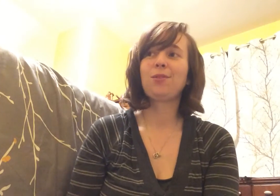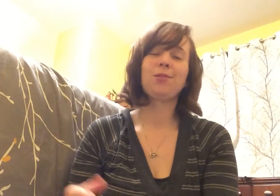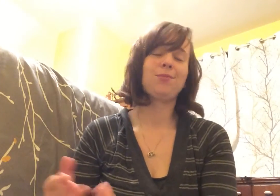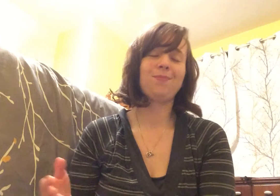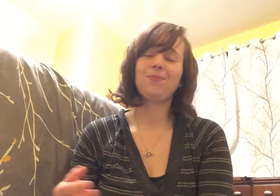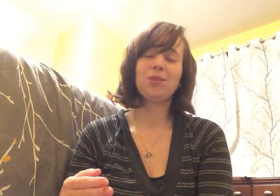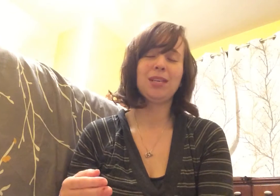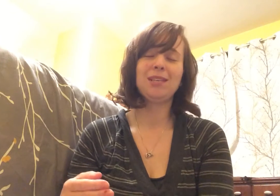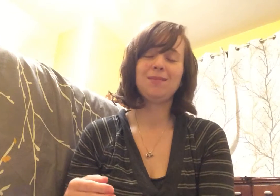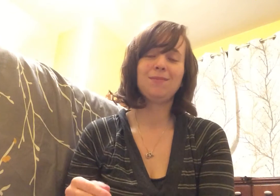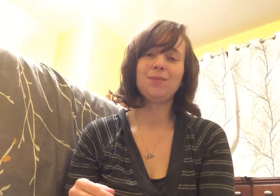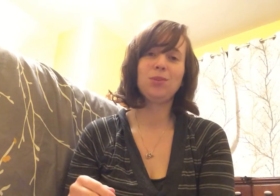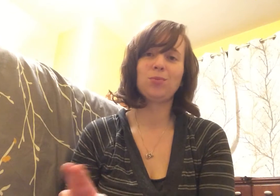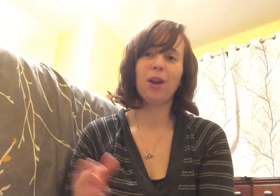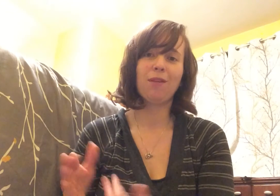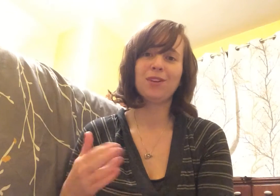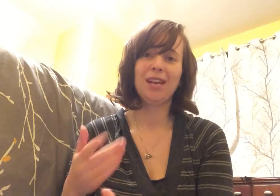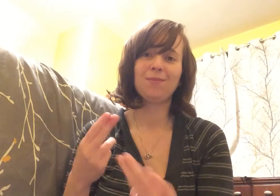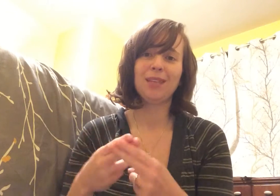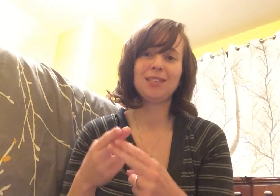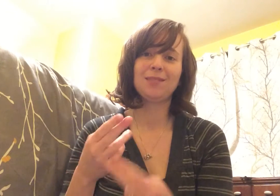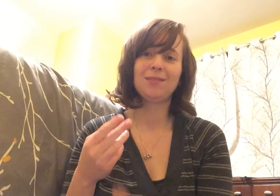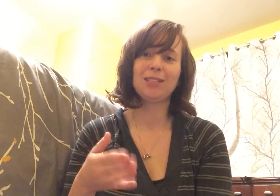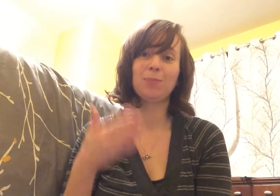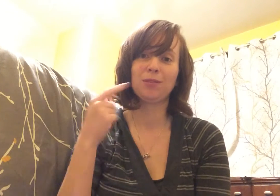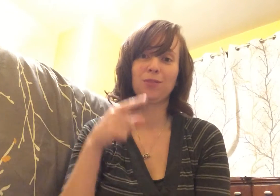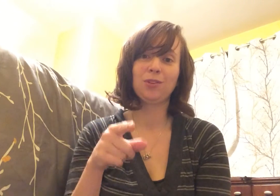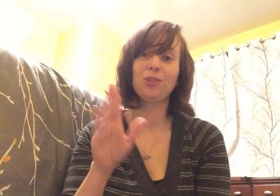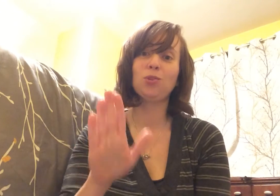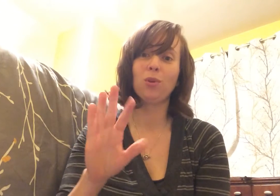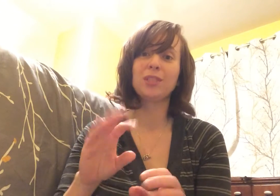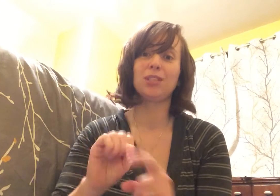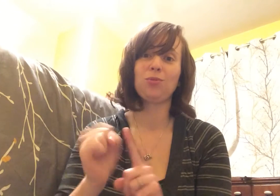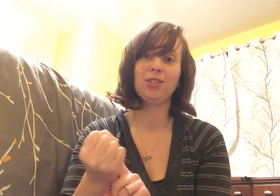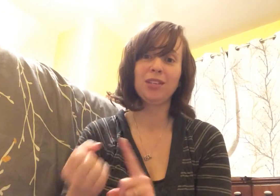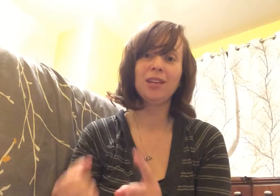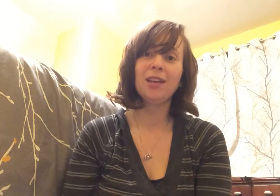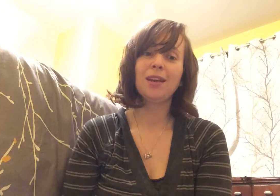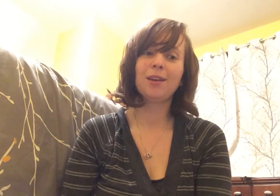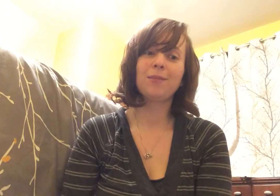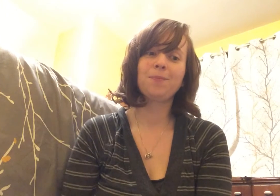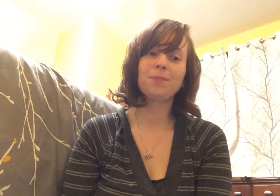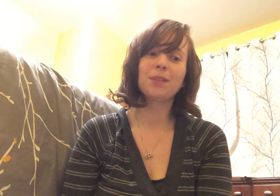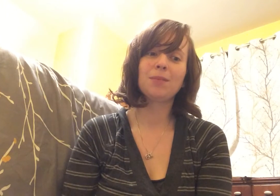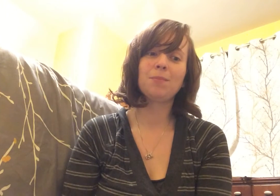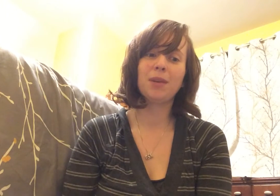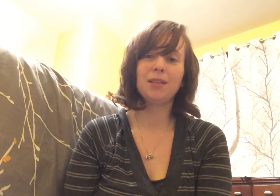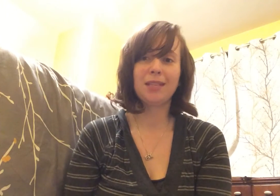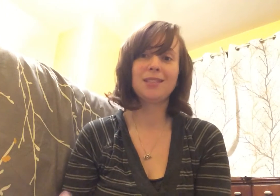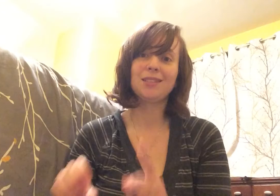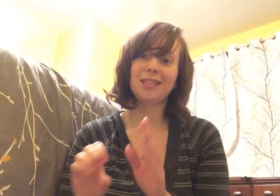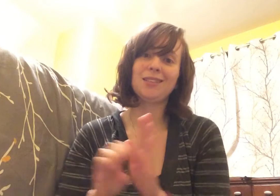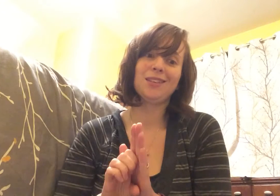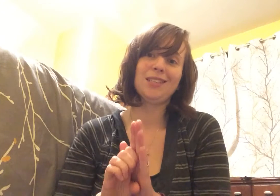Or you can use whatever name that's best for your situation. But that's a good